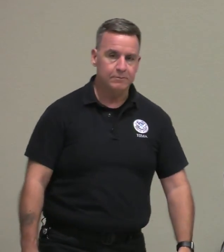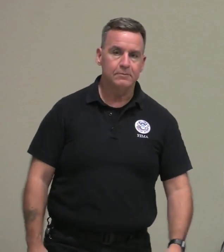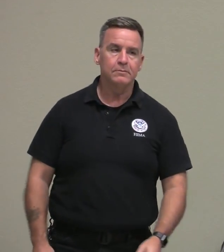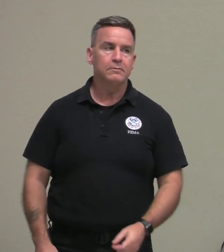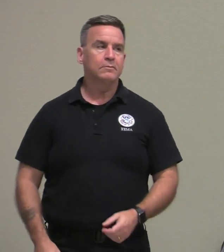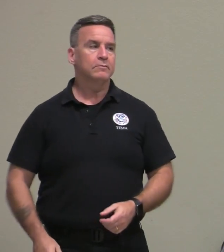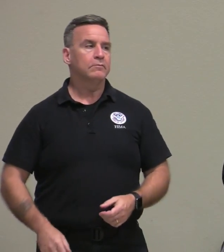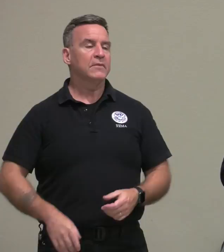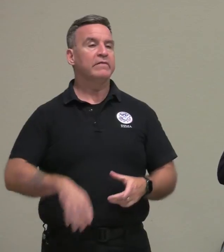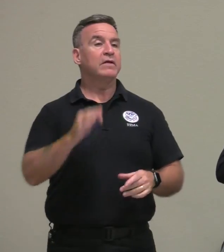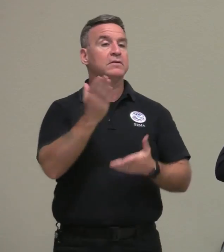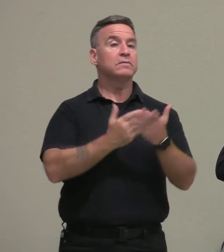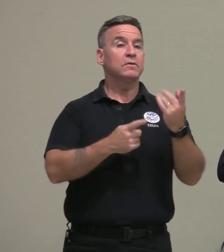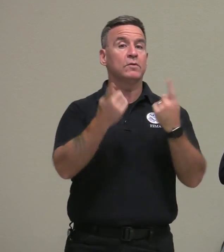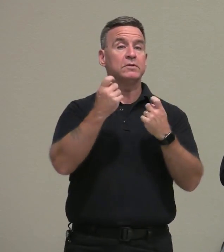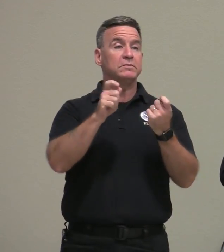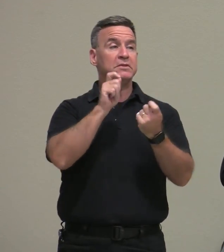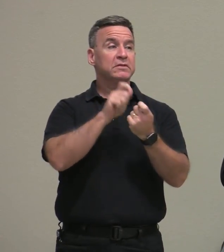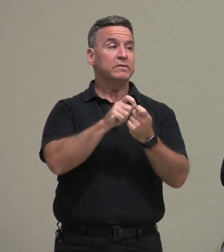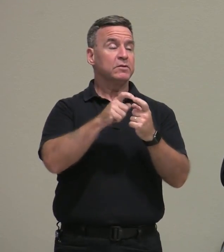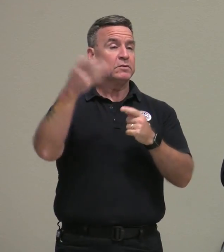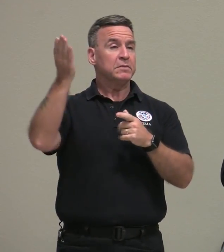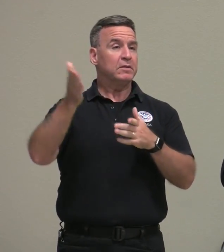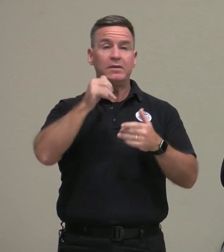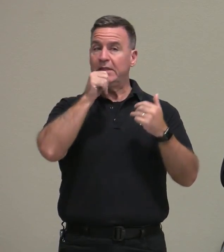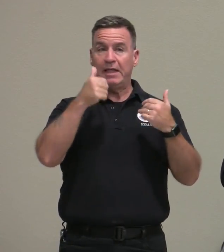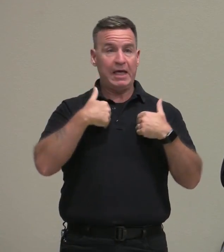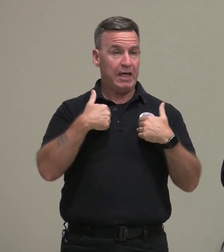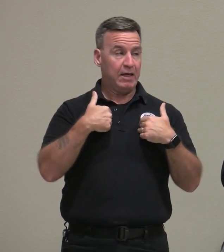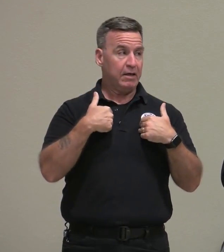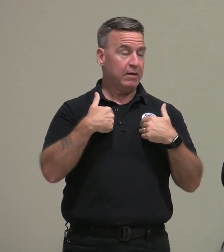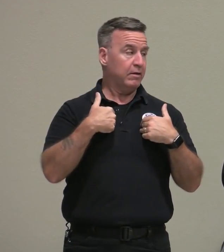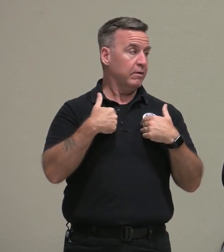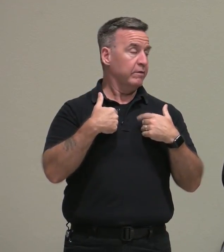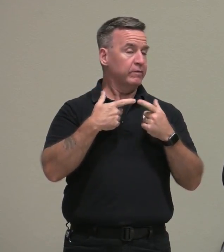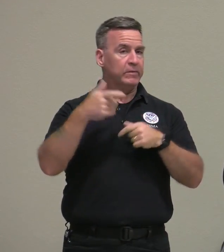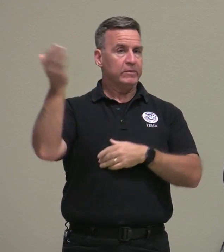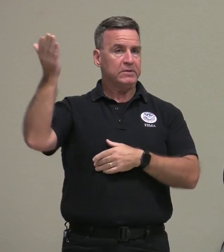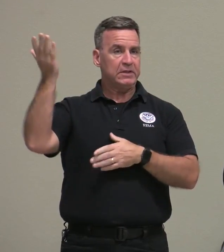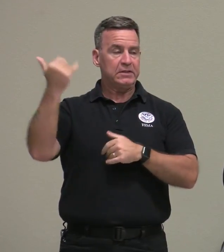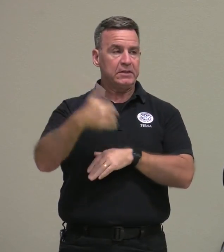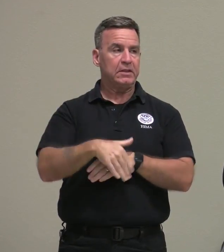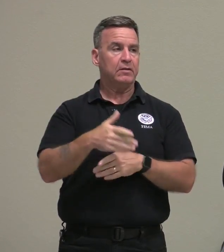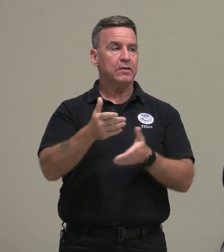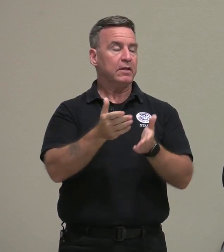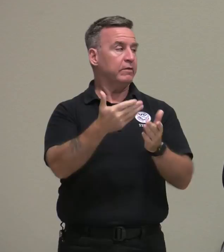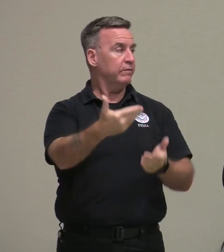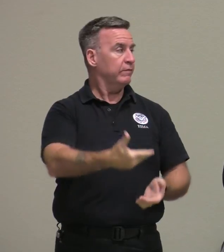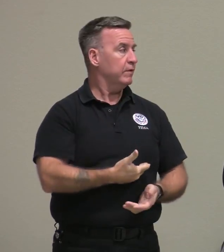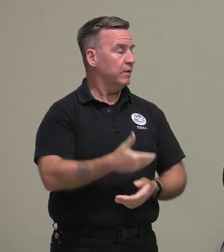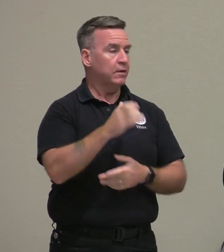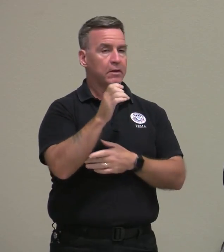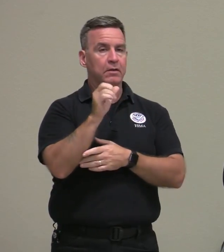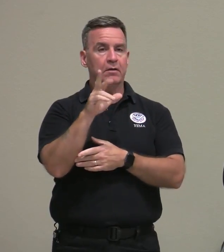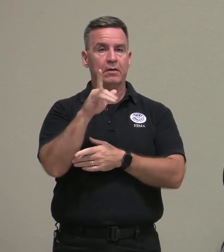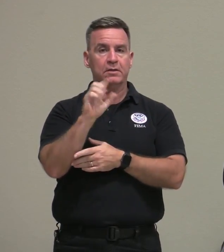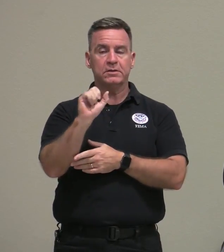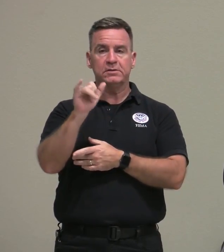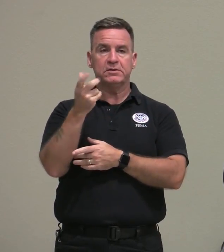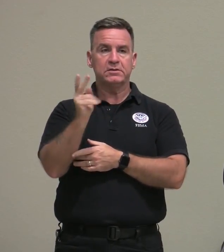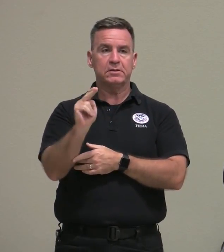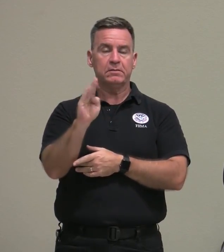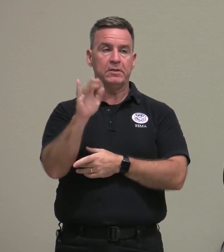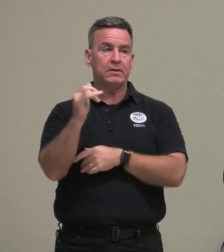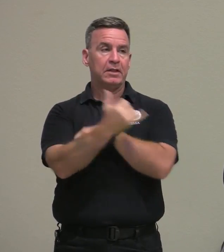We've gotten some questions specific to a speaker that we didn't have providing a presentation tonight. And I would like to invite Curtis Johnson, who is the